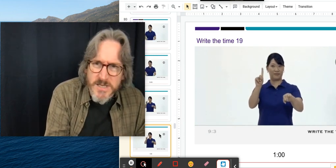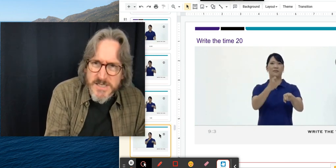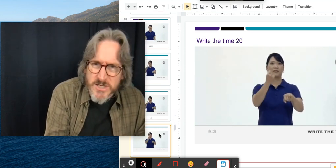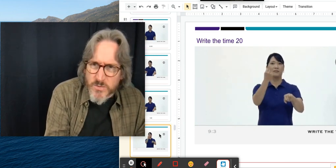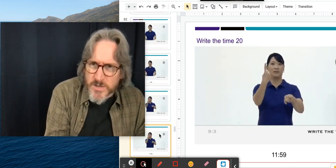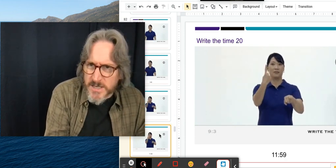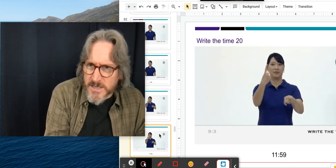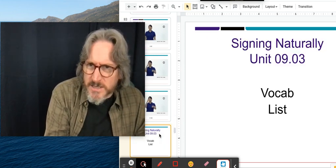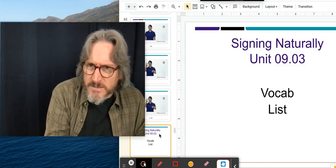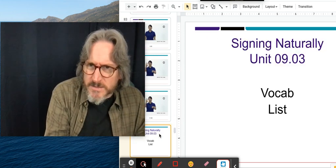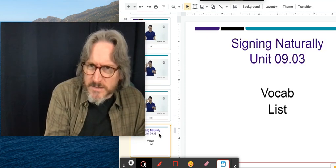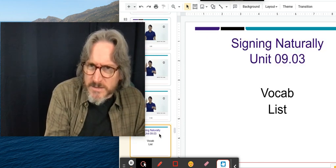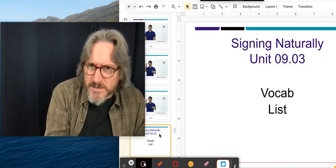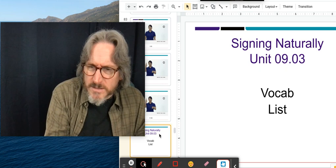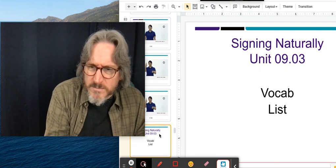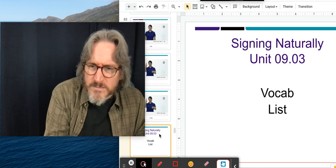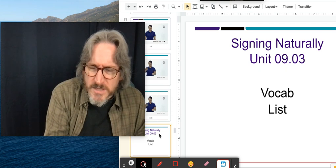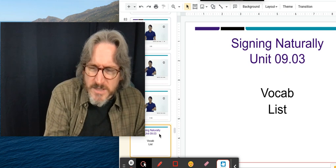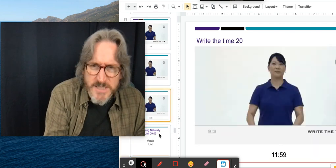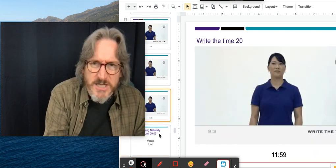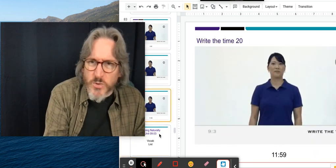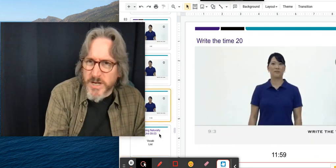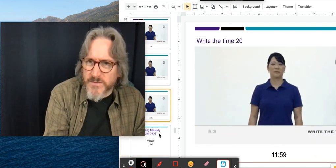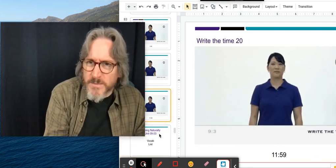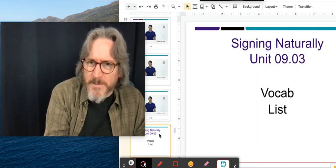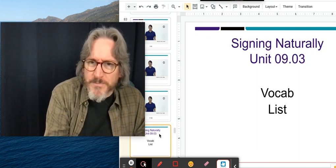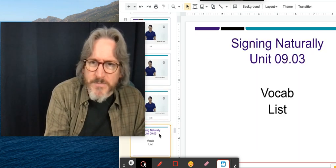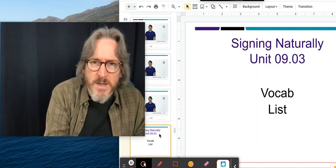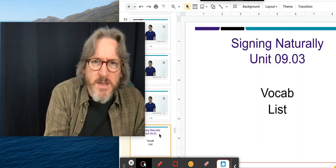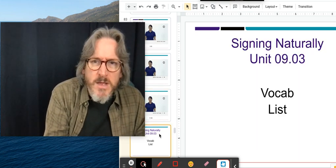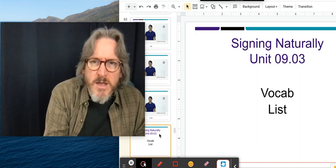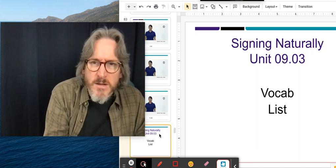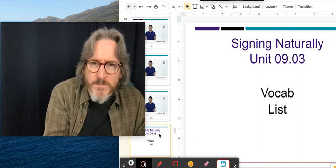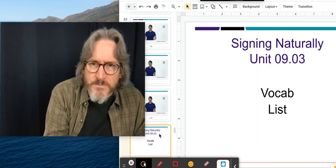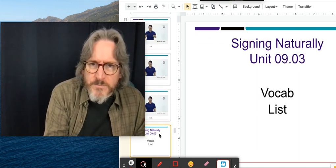This one that's got 20. I think it's got 20 of them. Yeah.